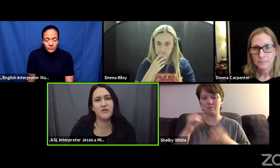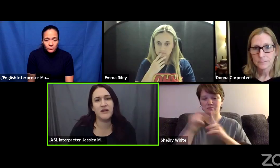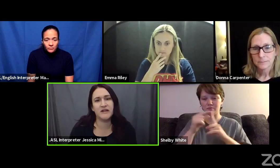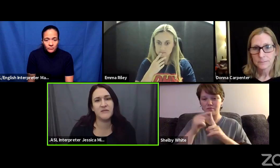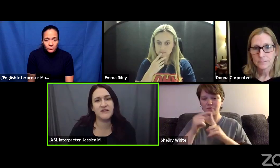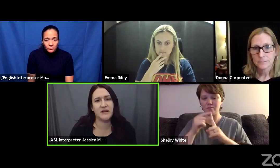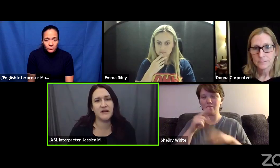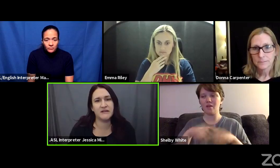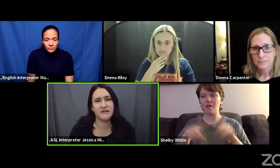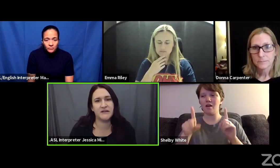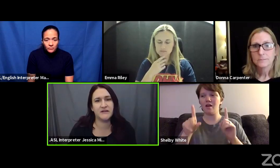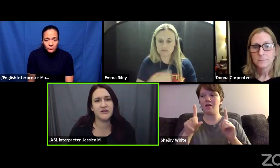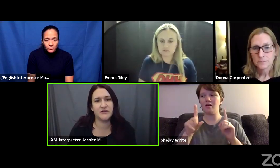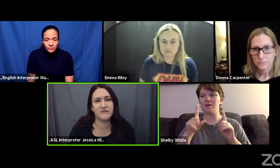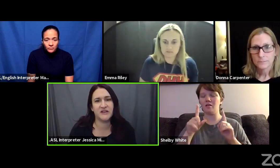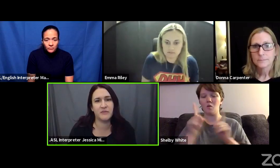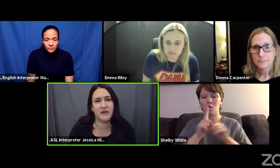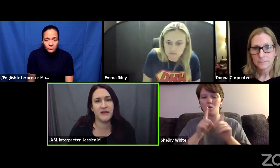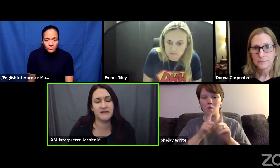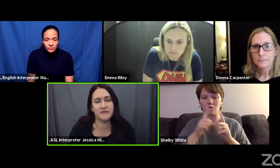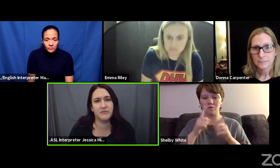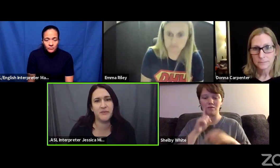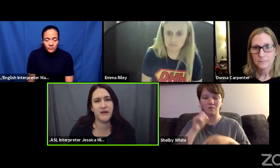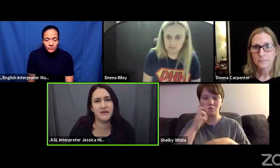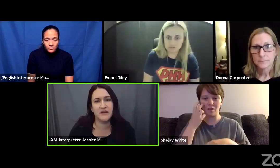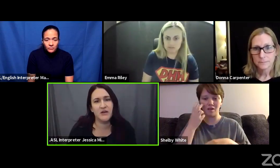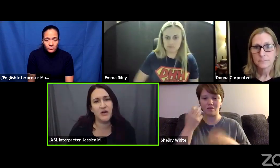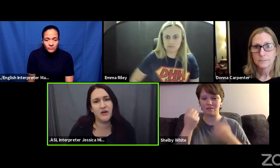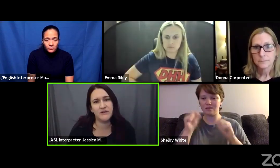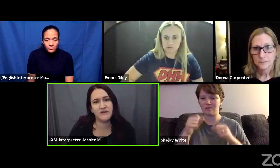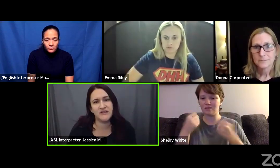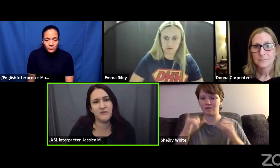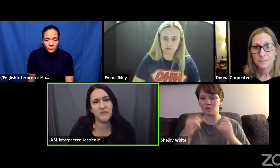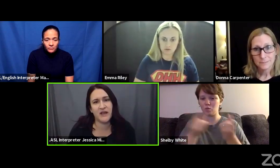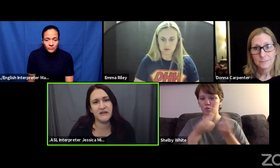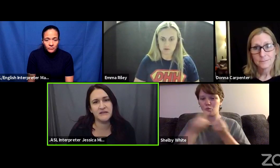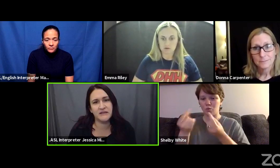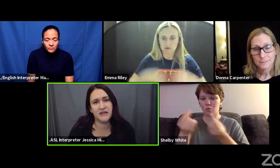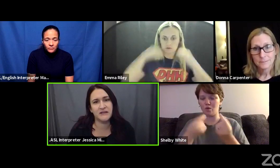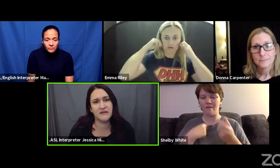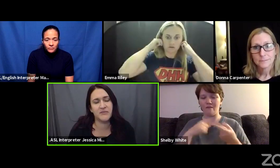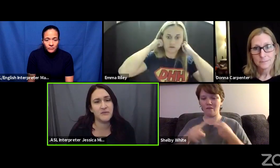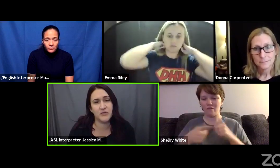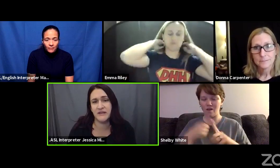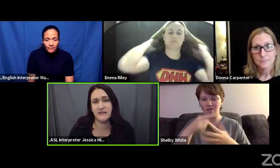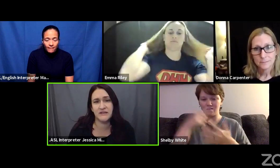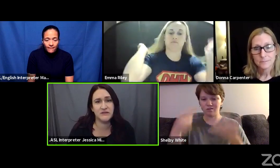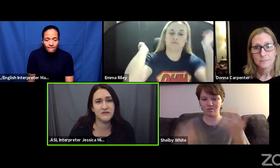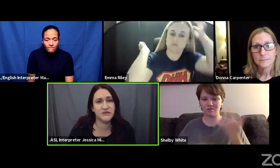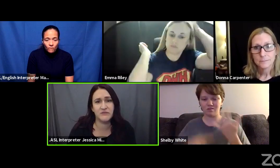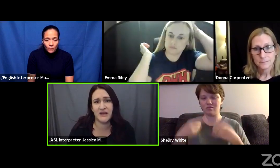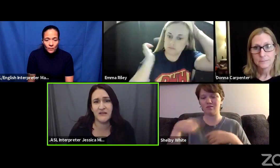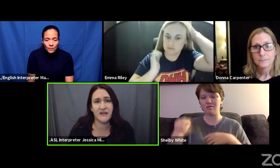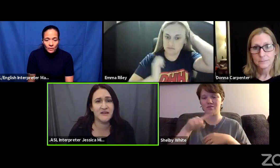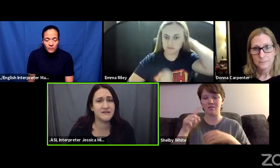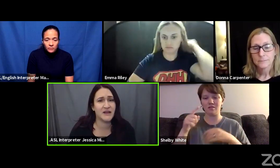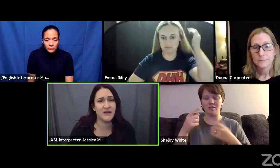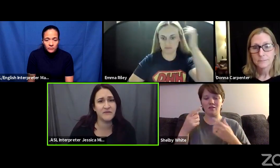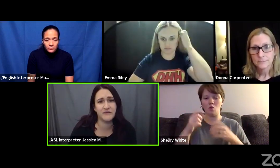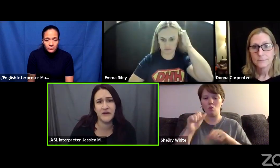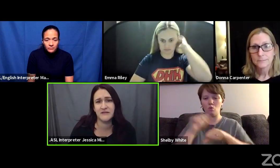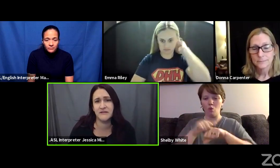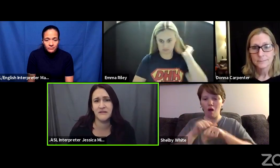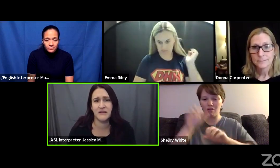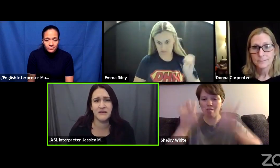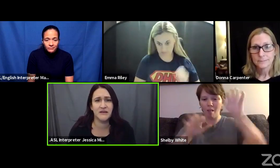I know that it can be scary to hear that term deaf blind, but also deaf blind people can still do many things. They can